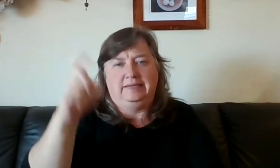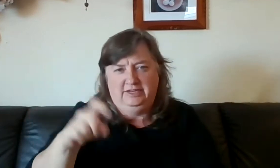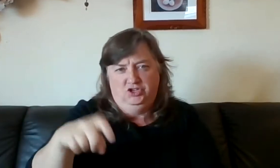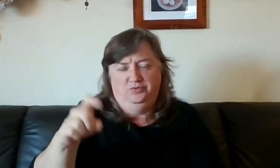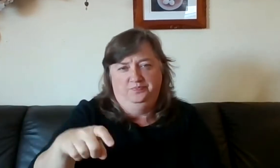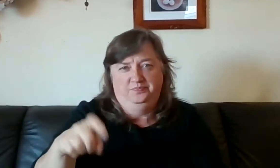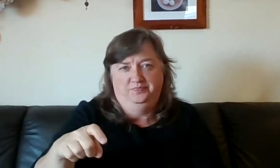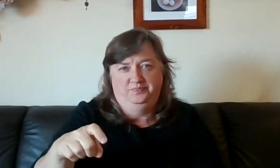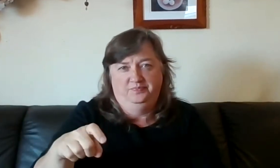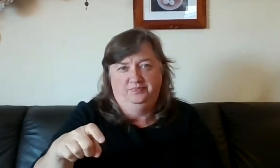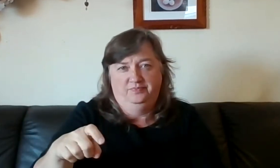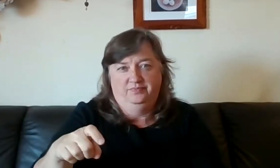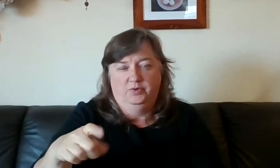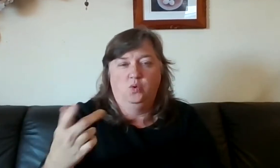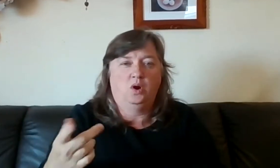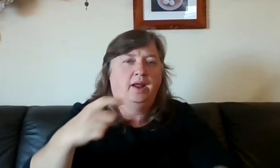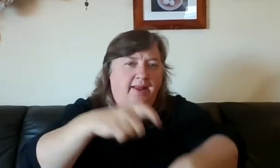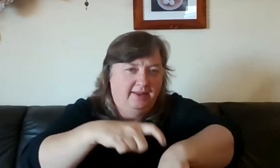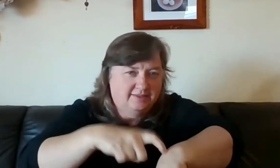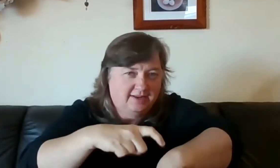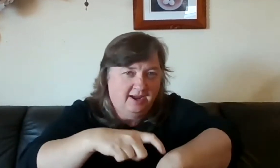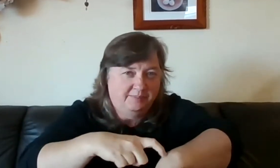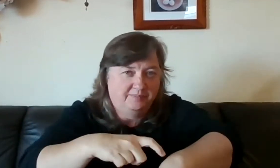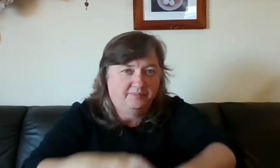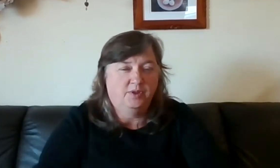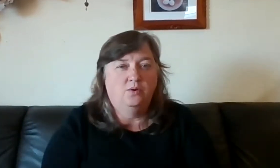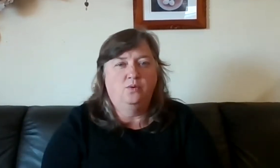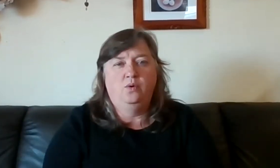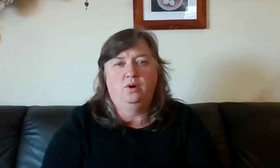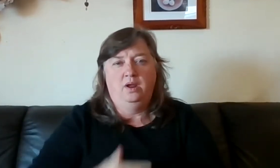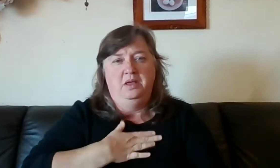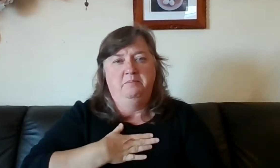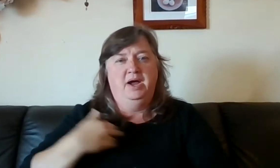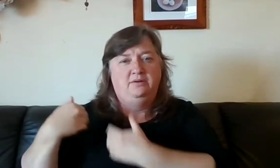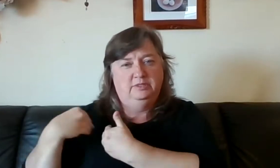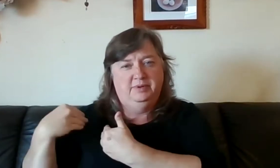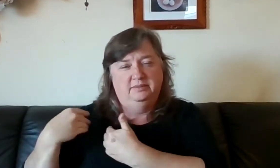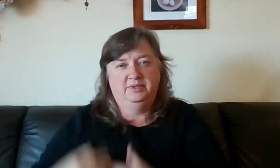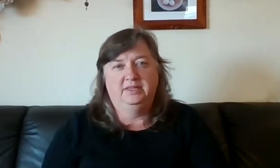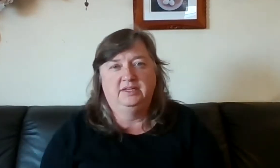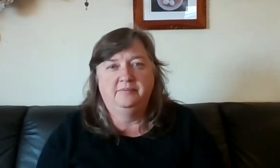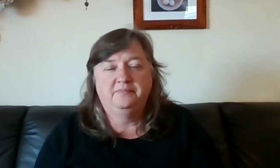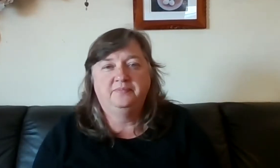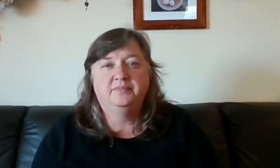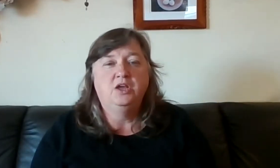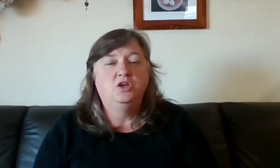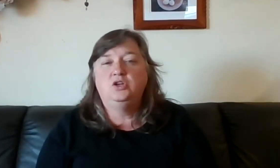Need to. Or it's time. Or my responsibility. You don't